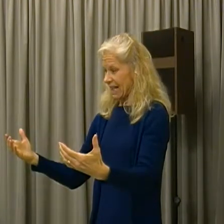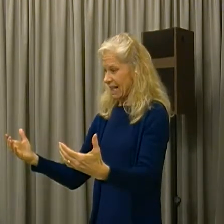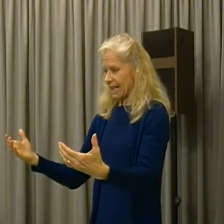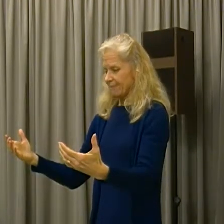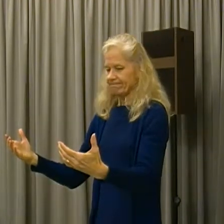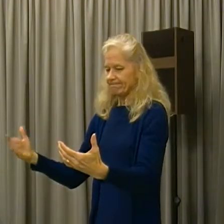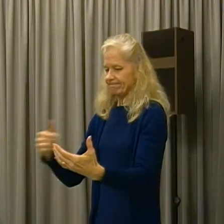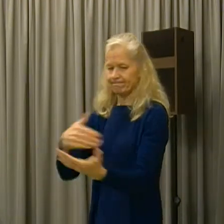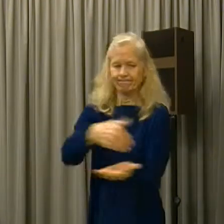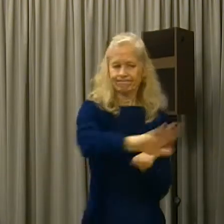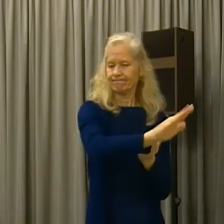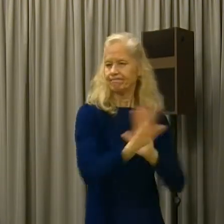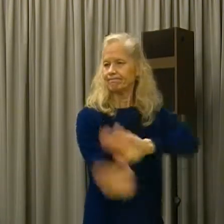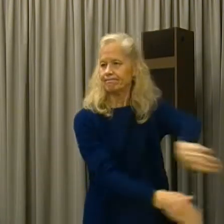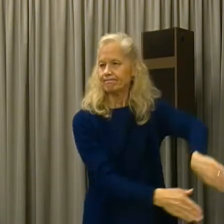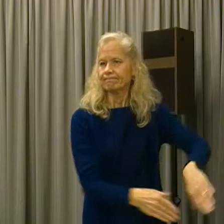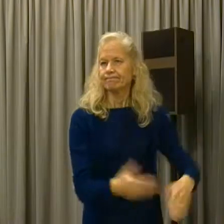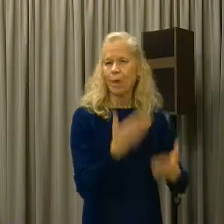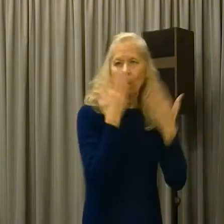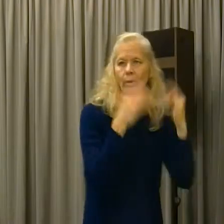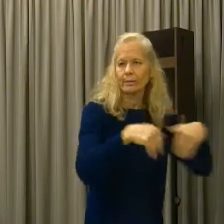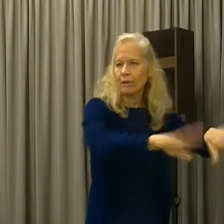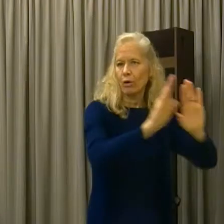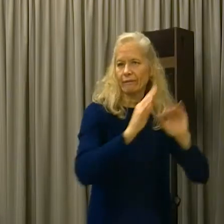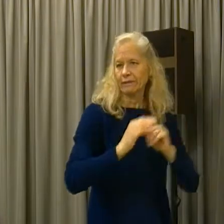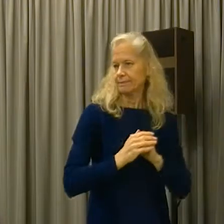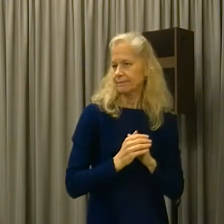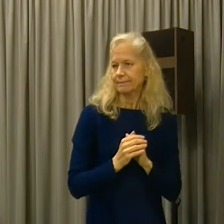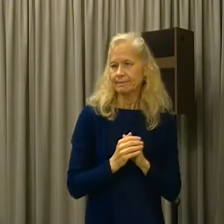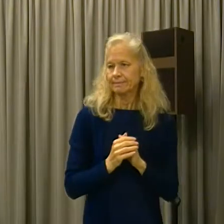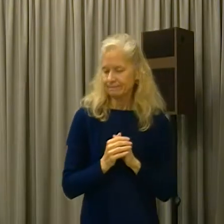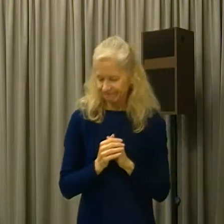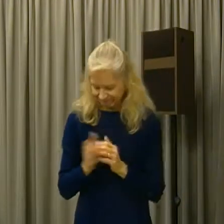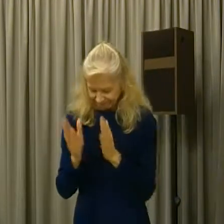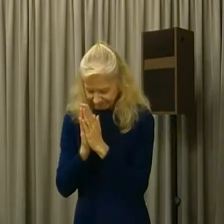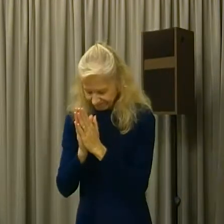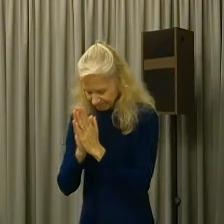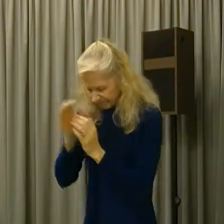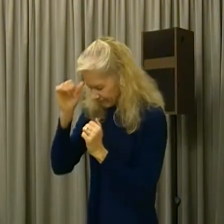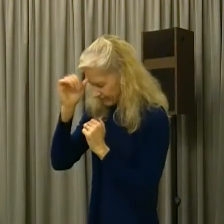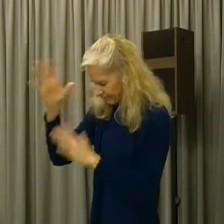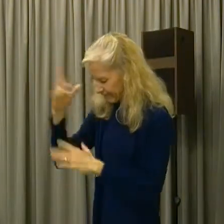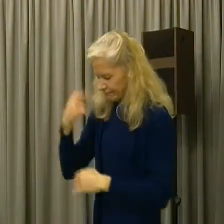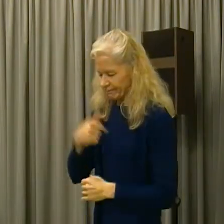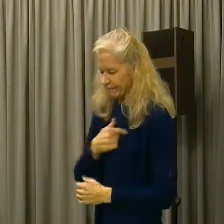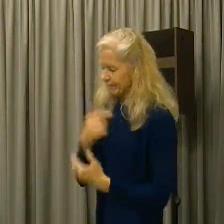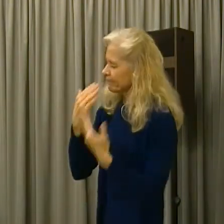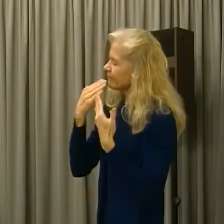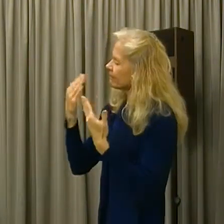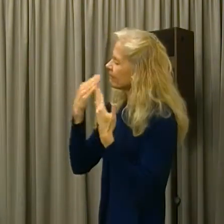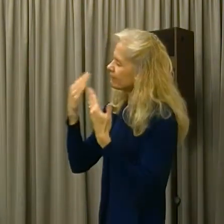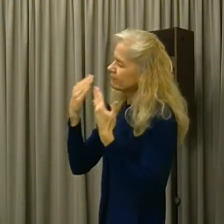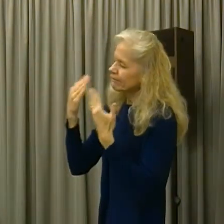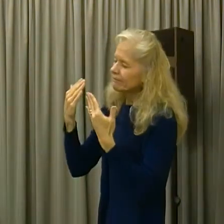remember, neither are we to tempt you. Because you had your mercies have been so full and so free toward